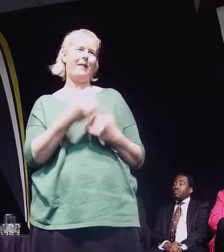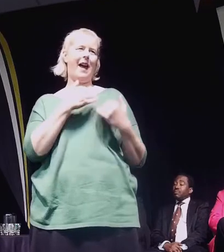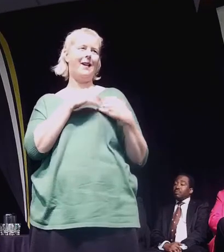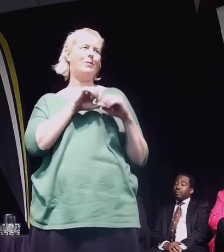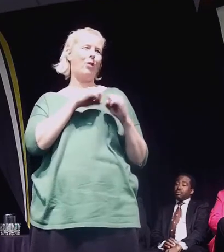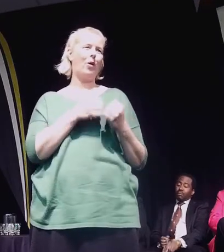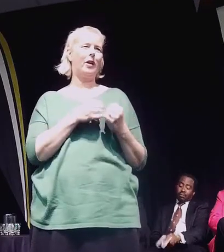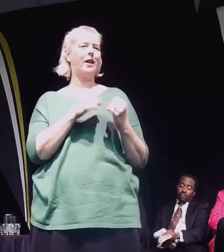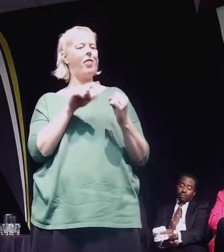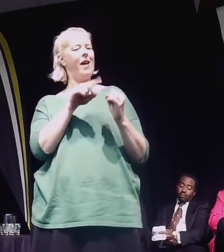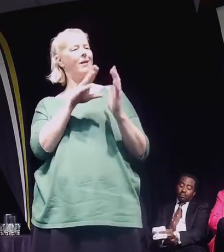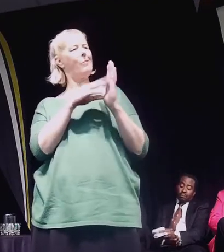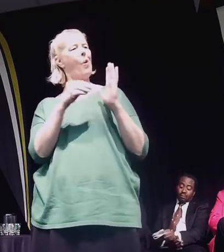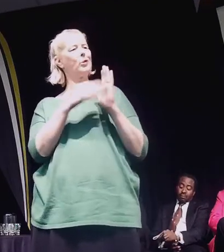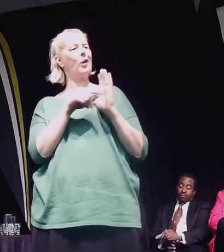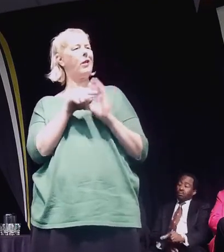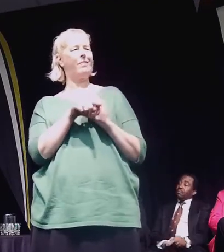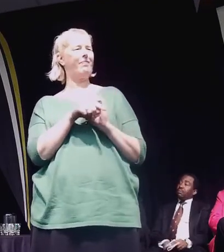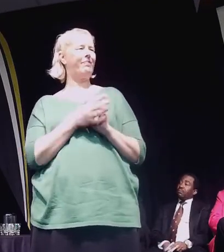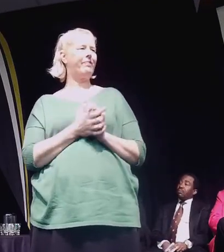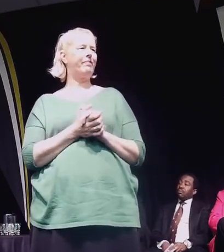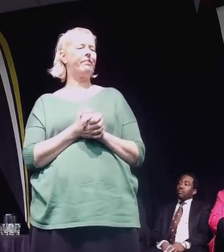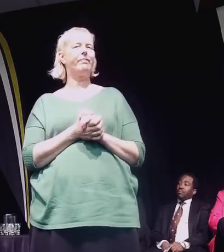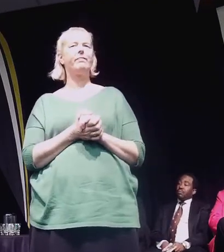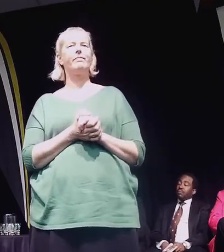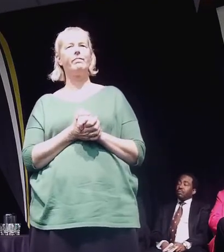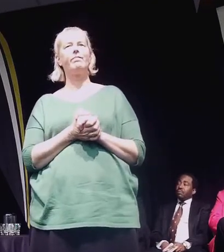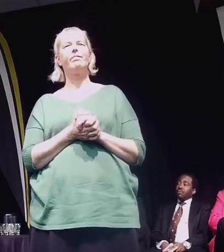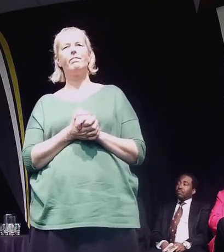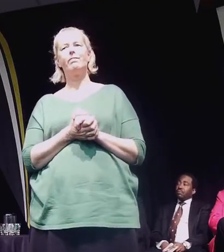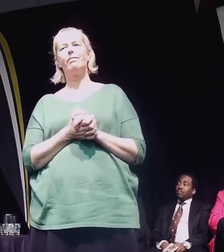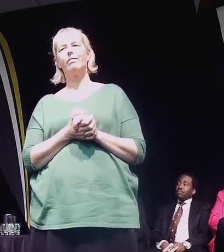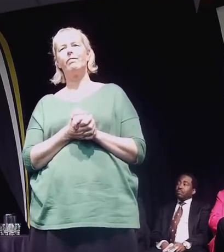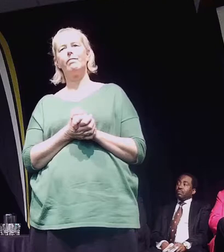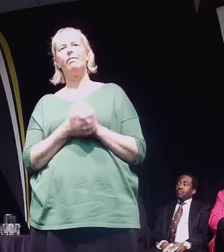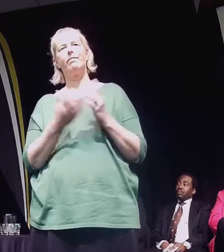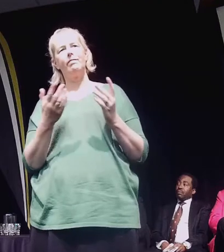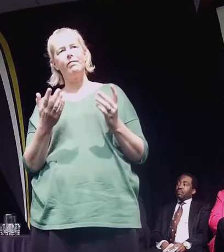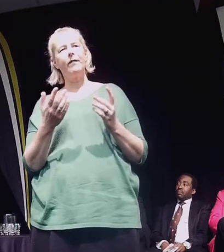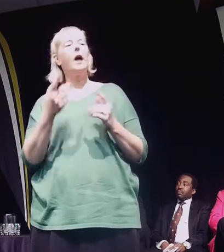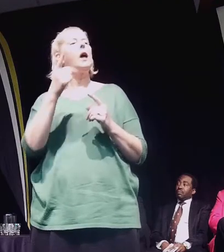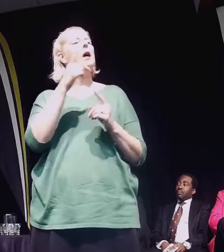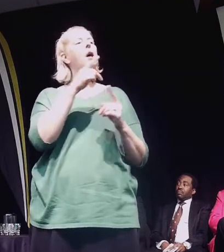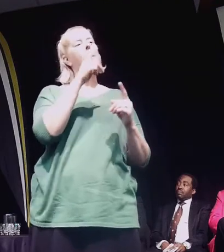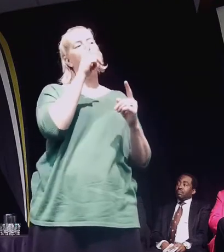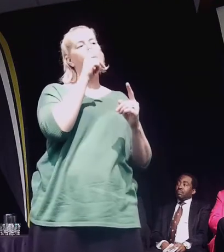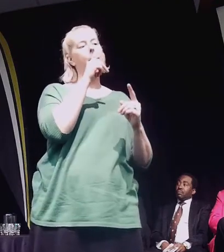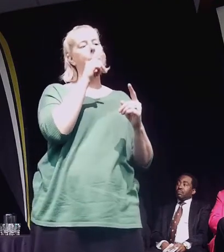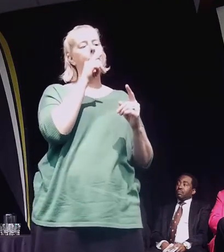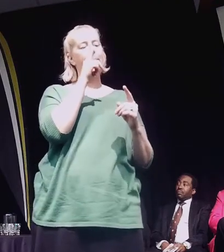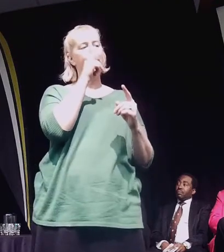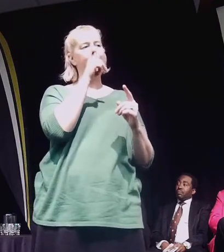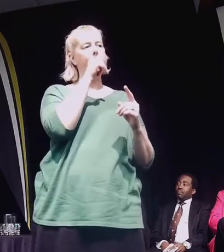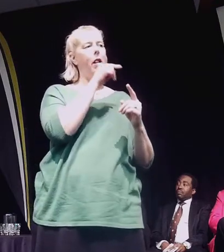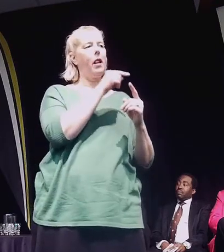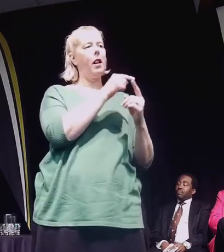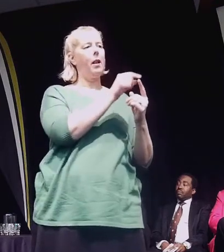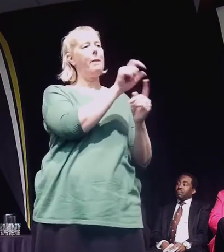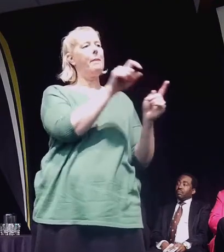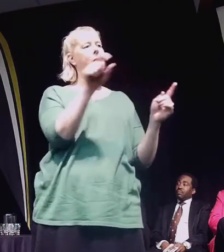people's homes, which I salute to them, and also a final order program they have